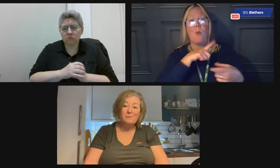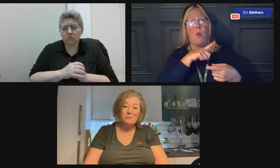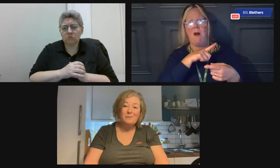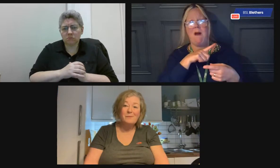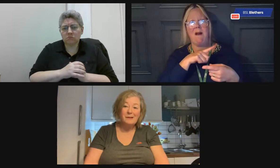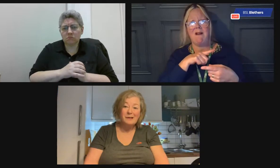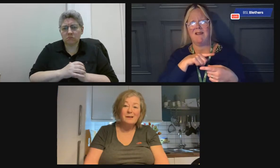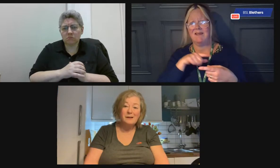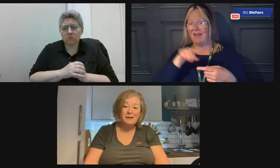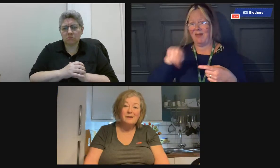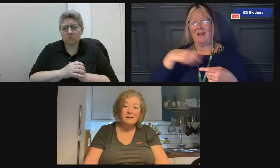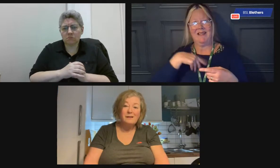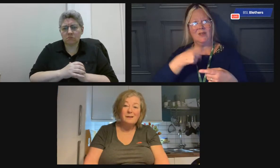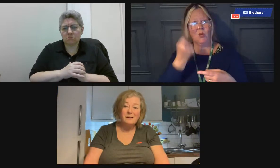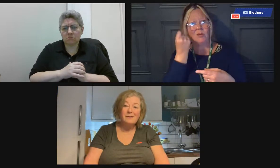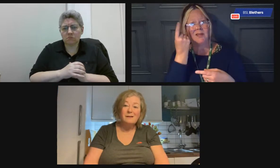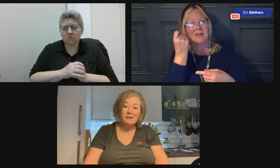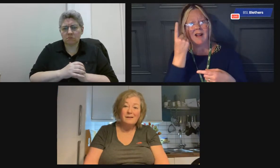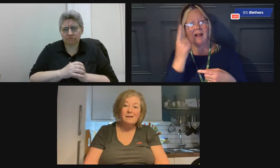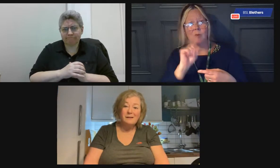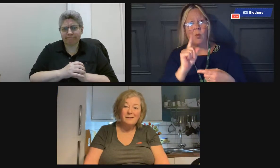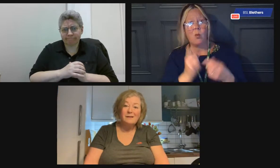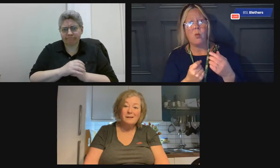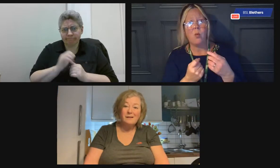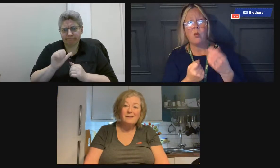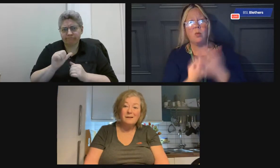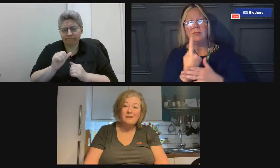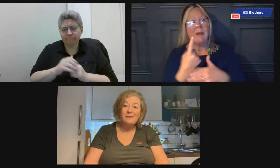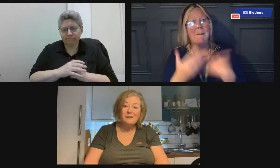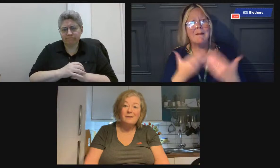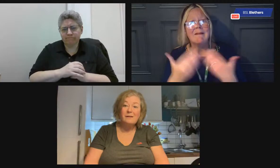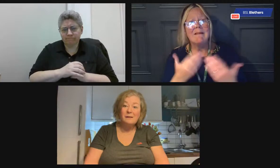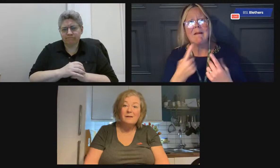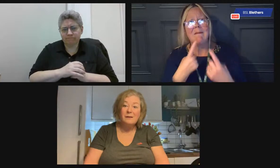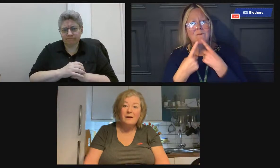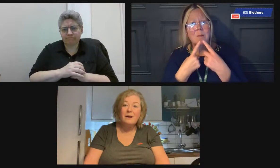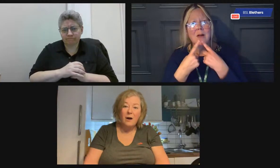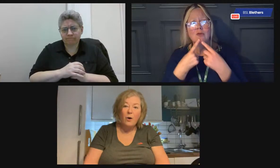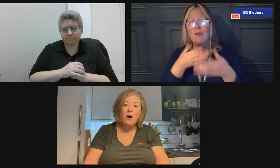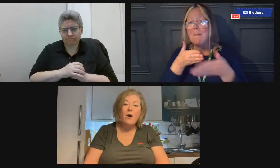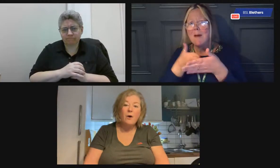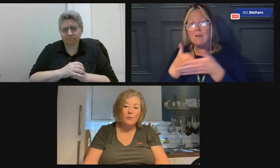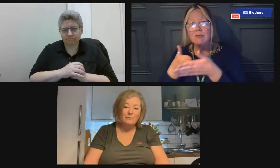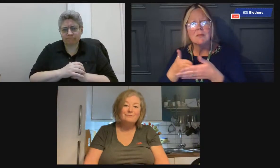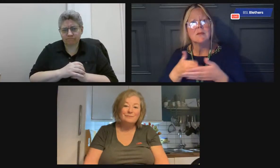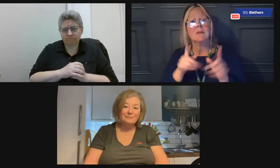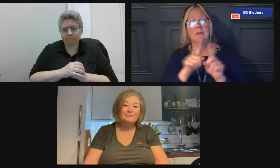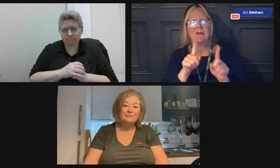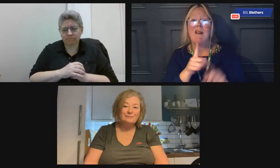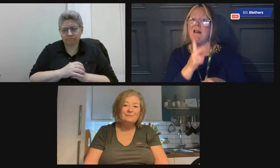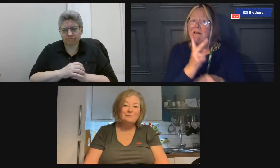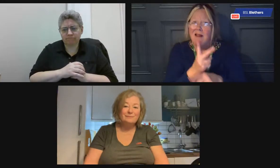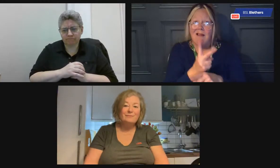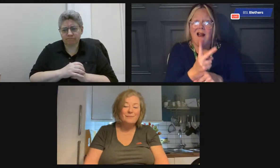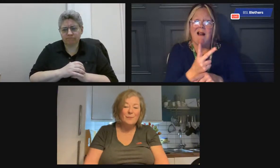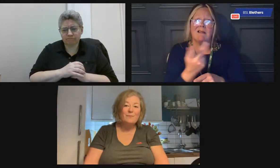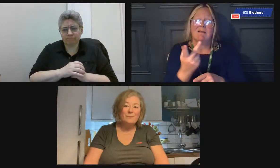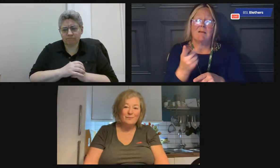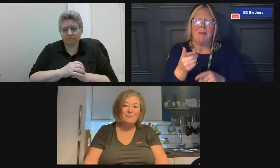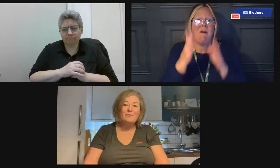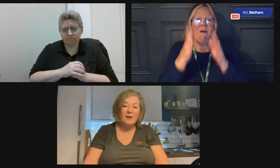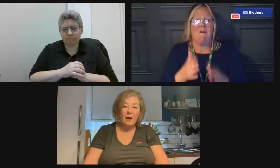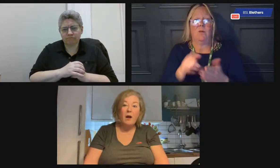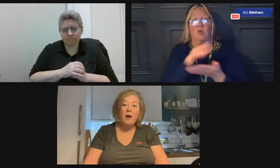to join us at the moment until that group is set up, because you still need to understand